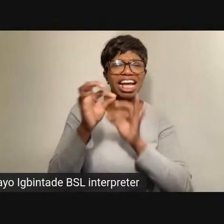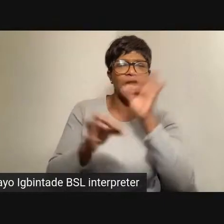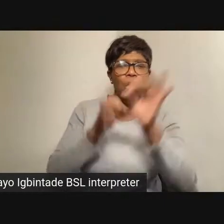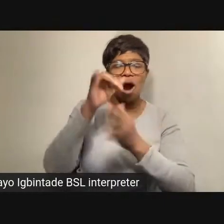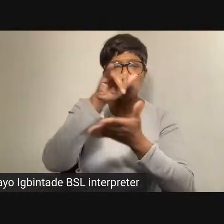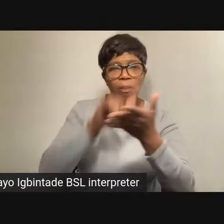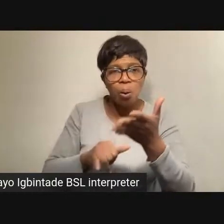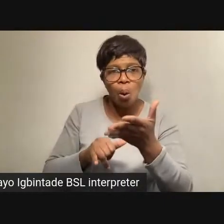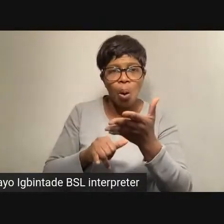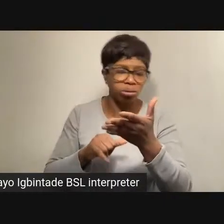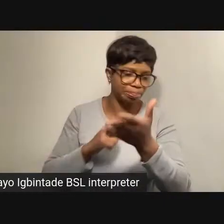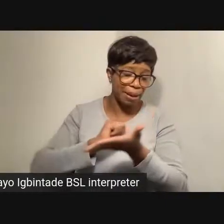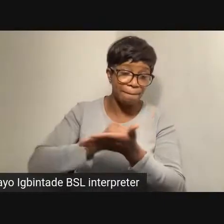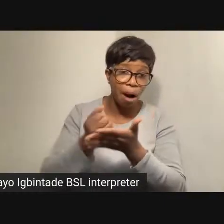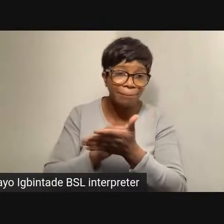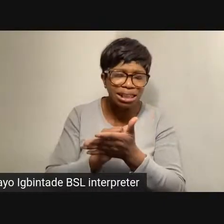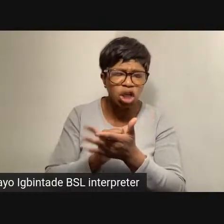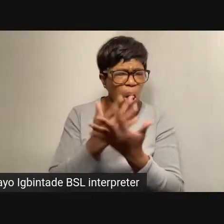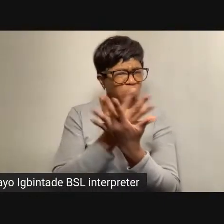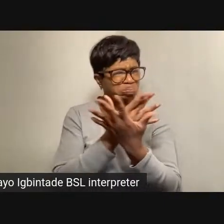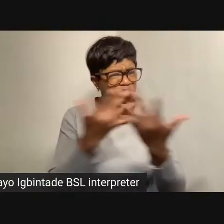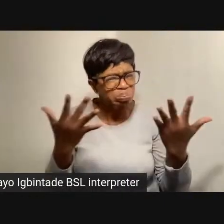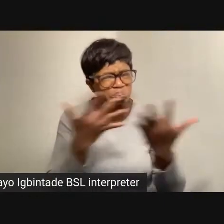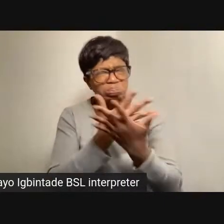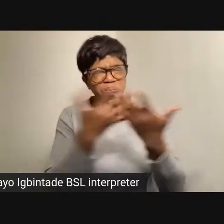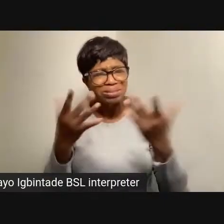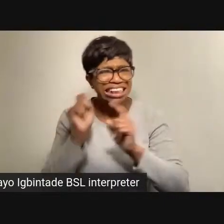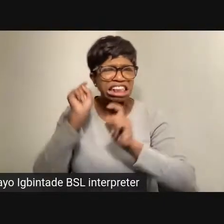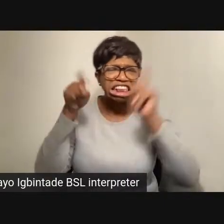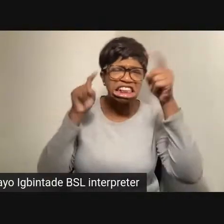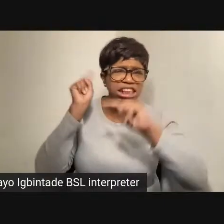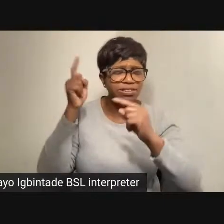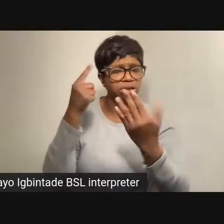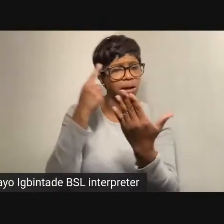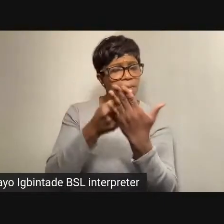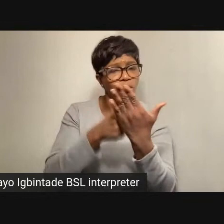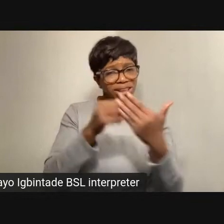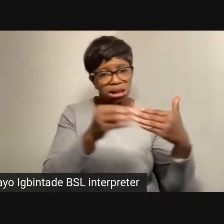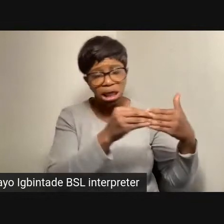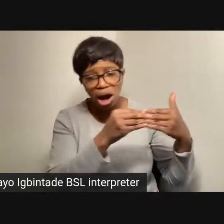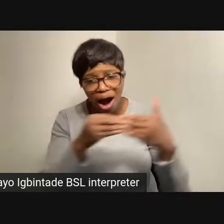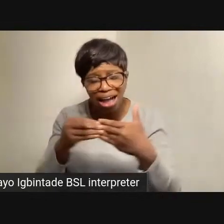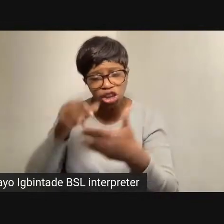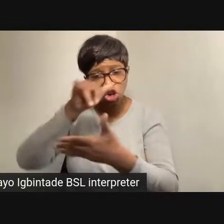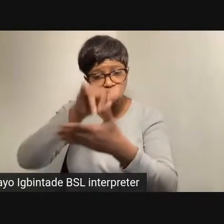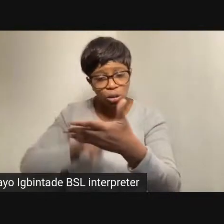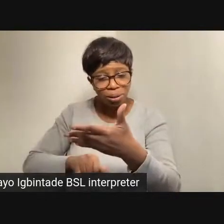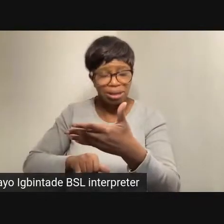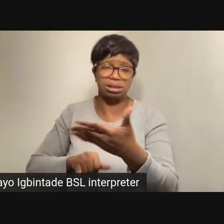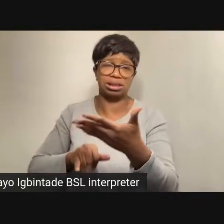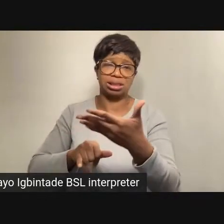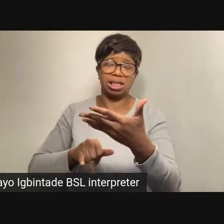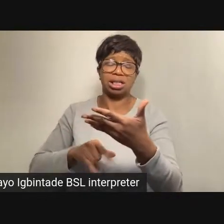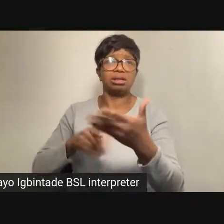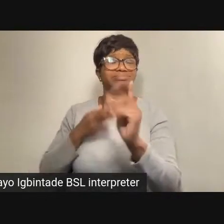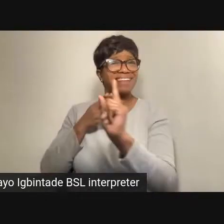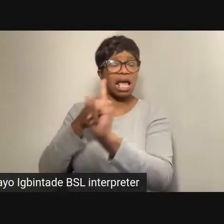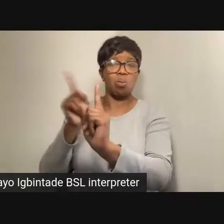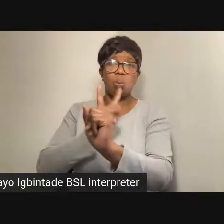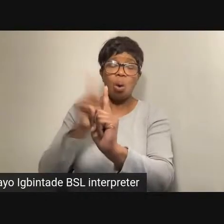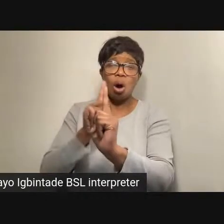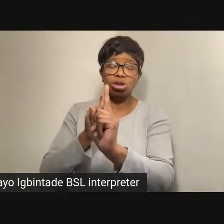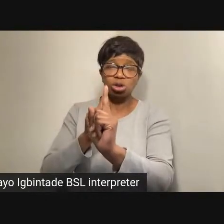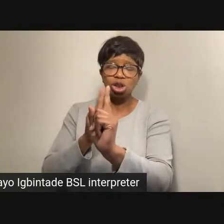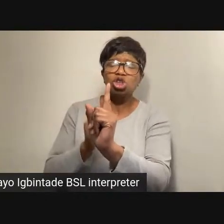initiatives, policy and guidance documents published aimed at improving performance across and within the criminal